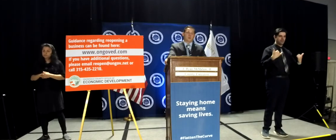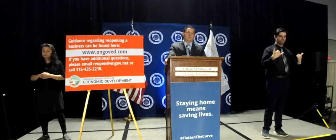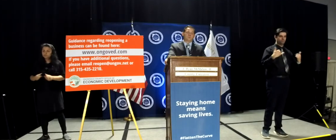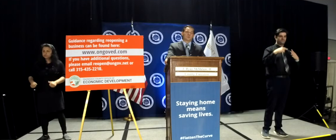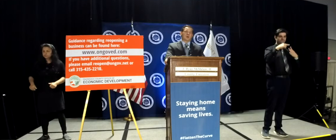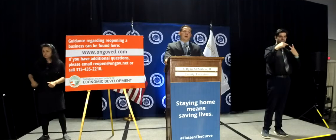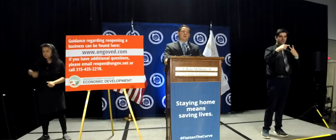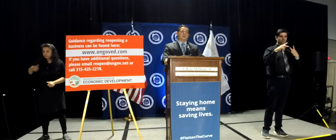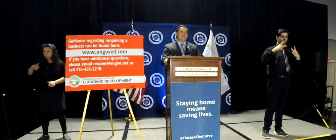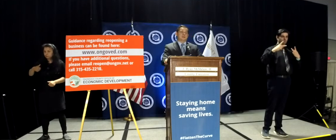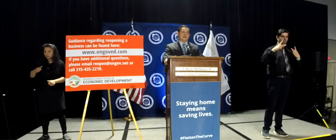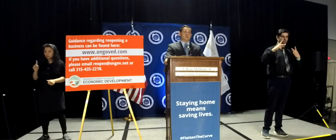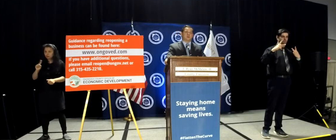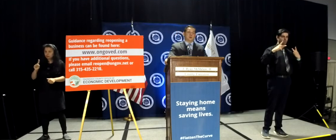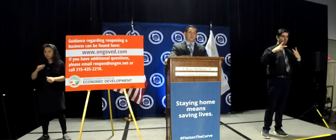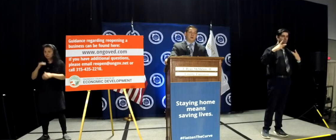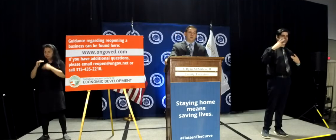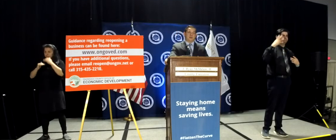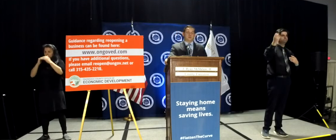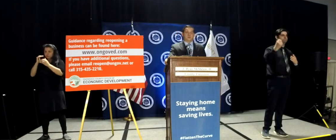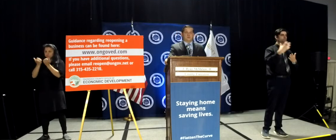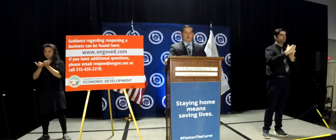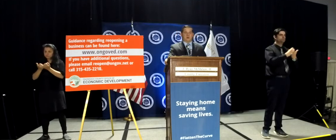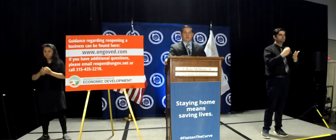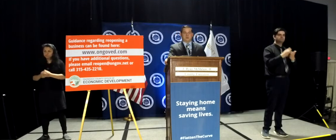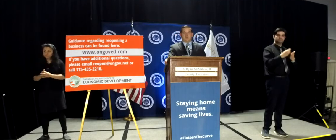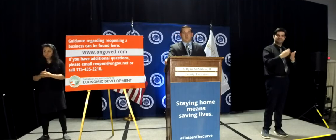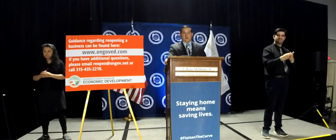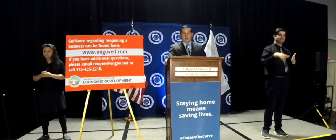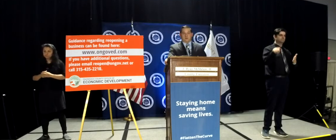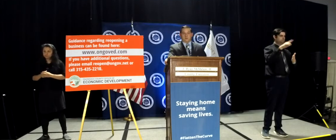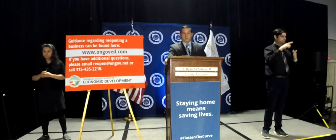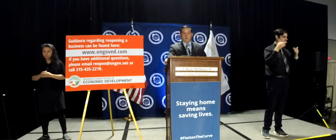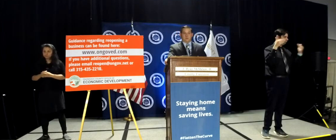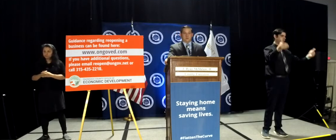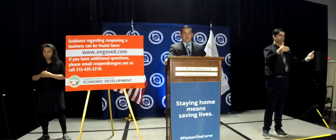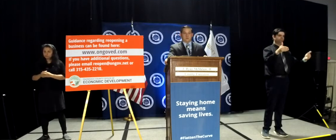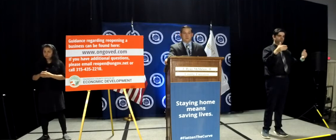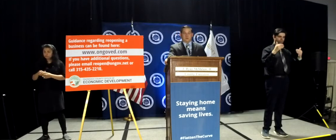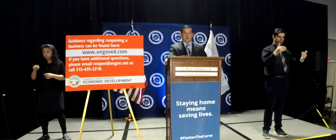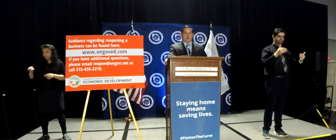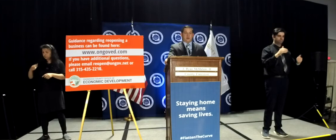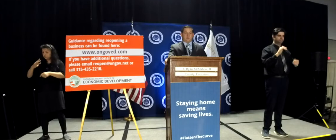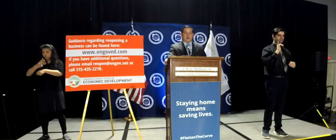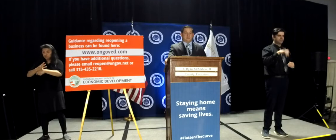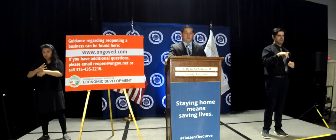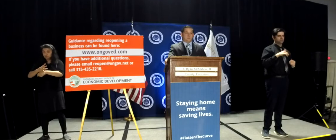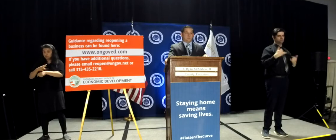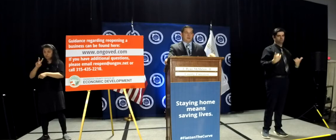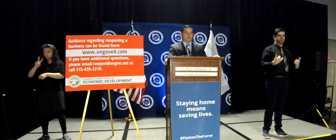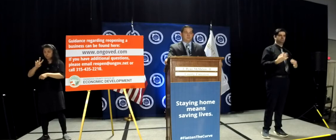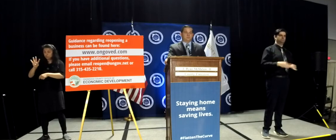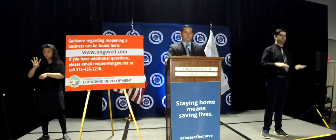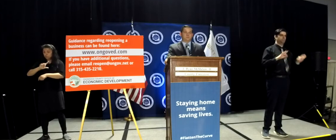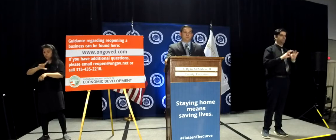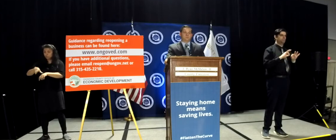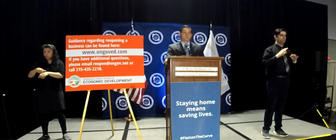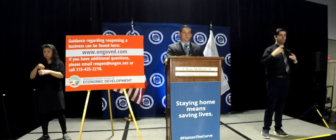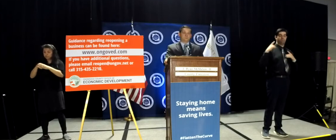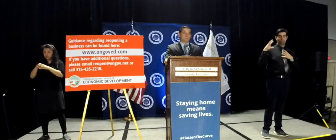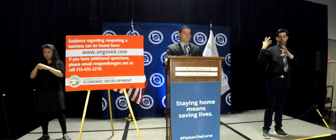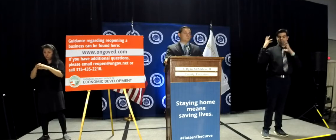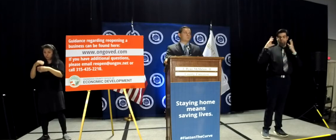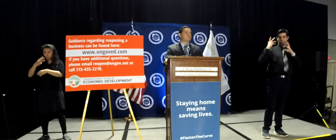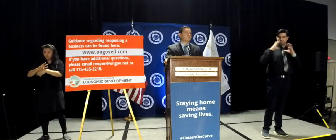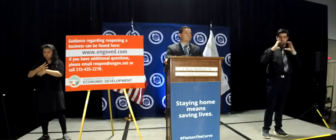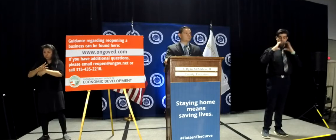family. So that's what it's been about over the last 24 hours. A little ugly how we got there, but we got there. You